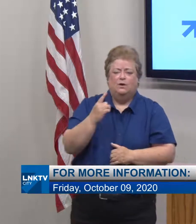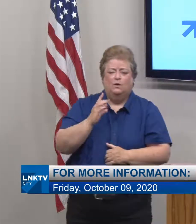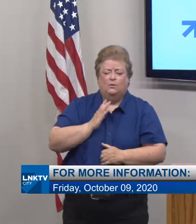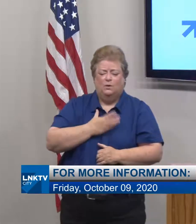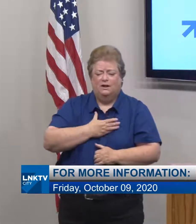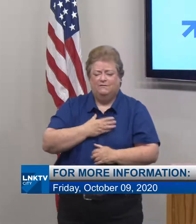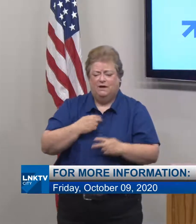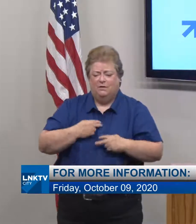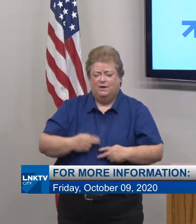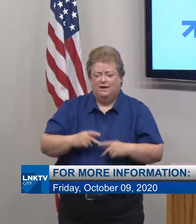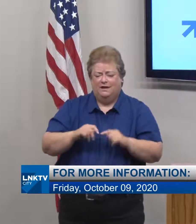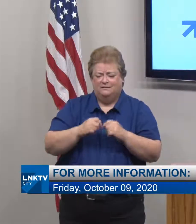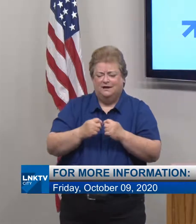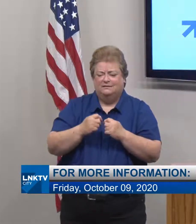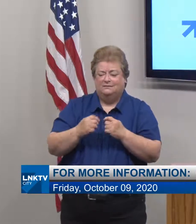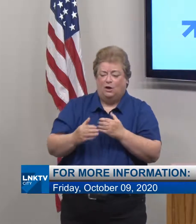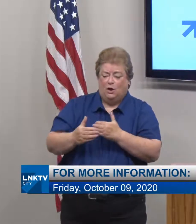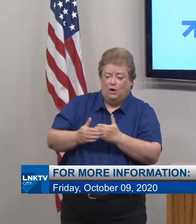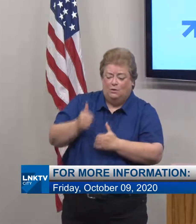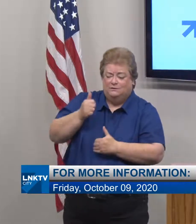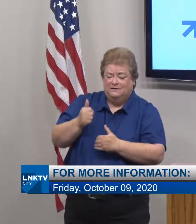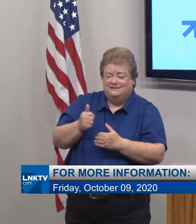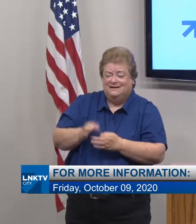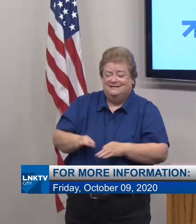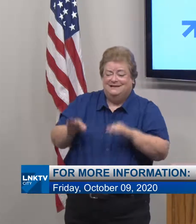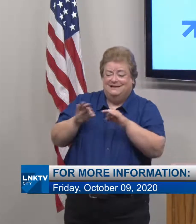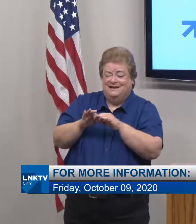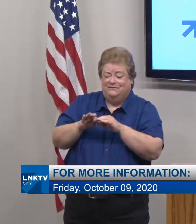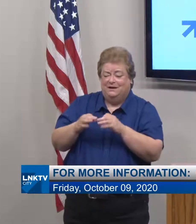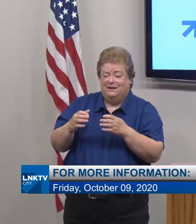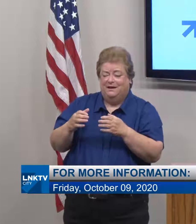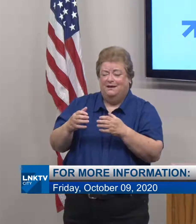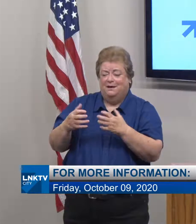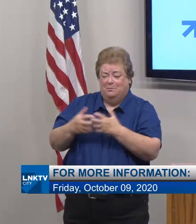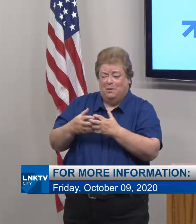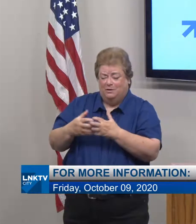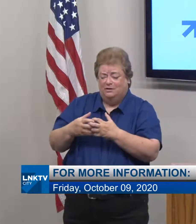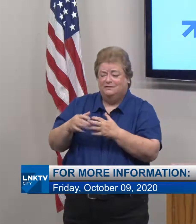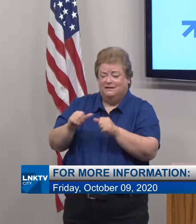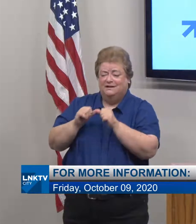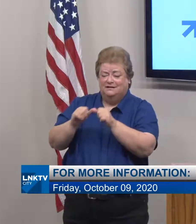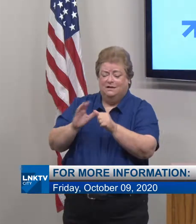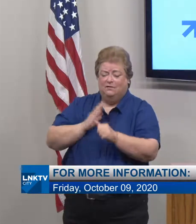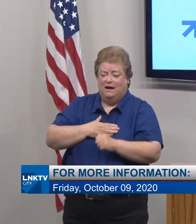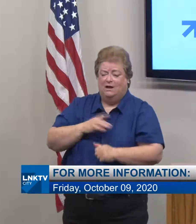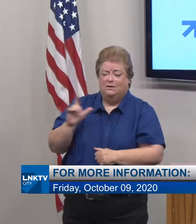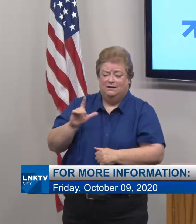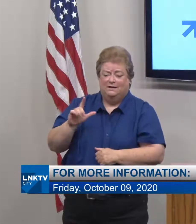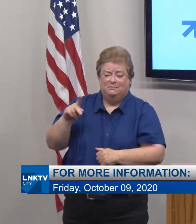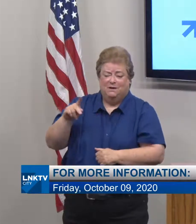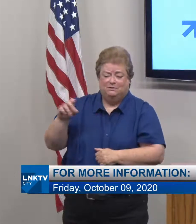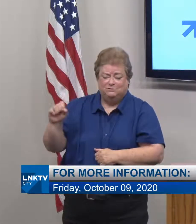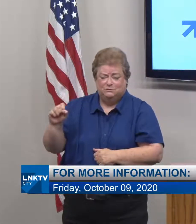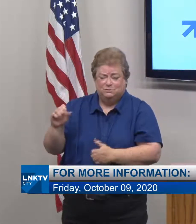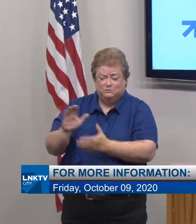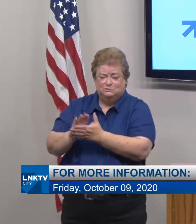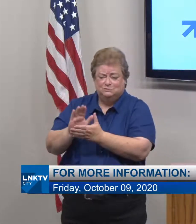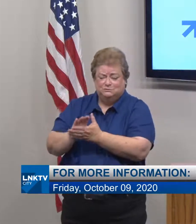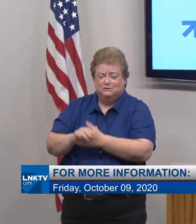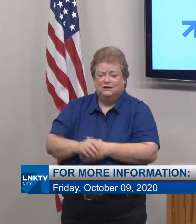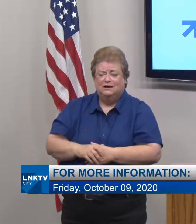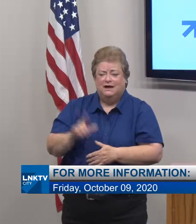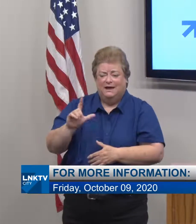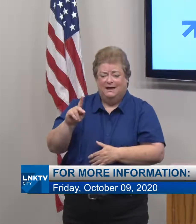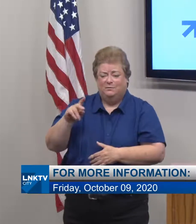team's closest and most significant partners in protecting the public continues to be our Lincoln Public Schools. And thanks to